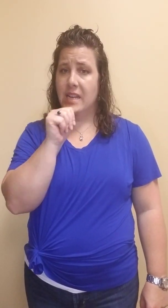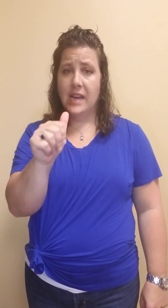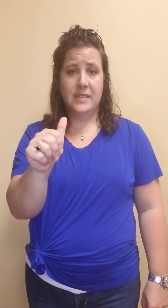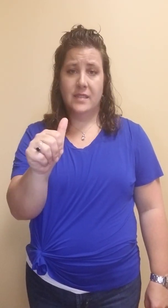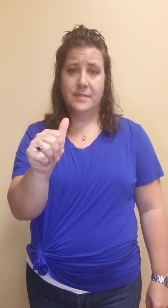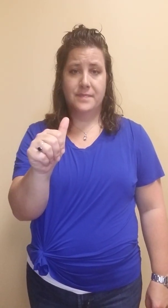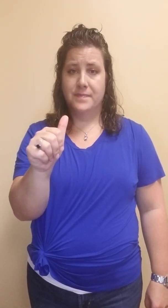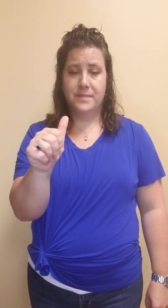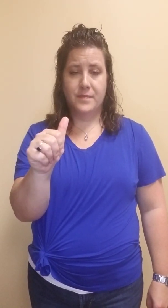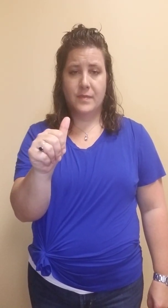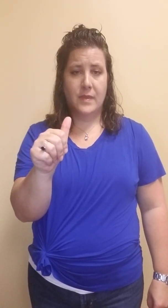not.